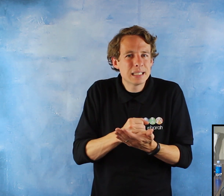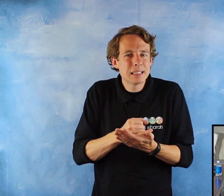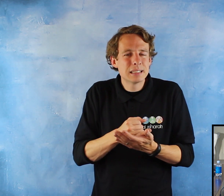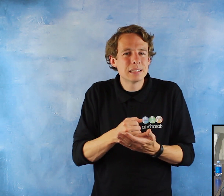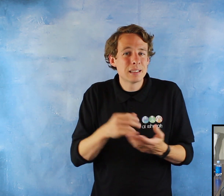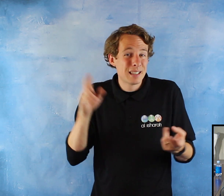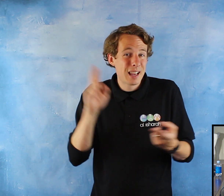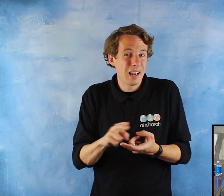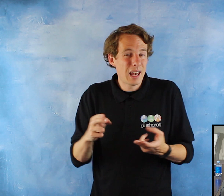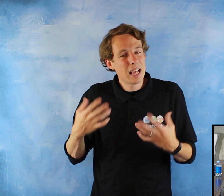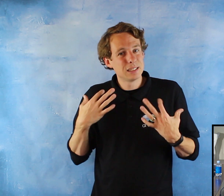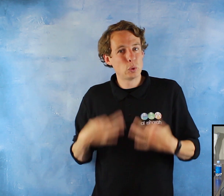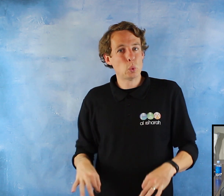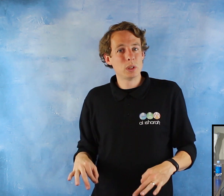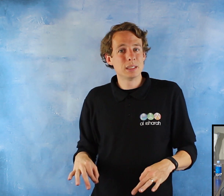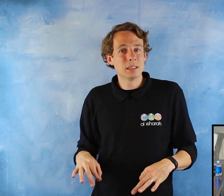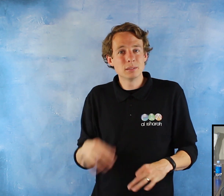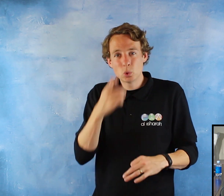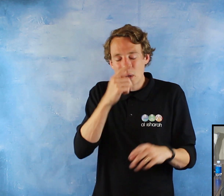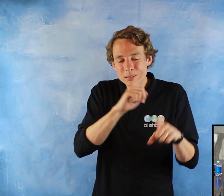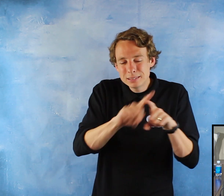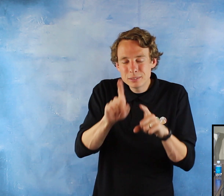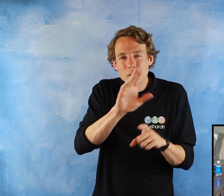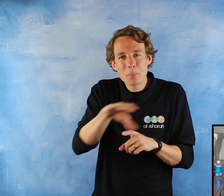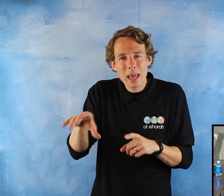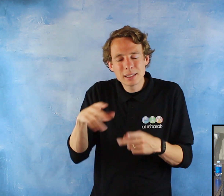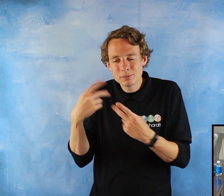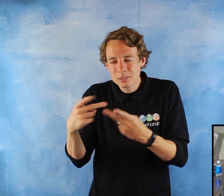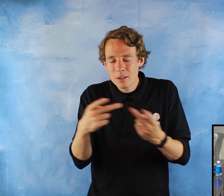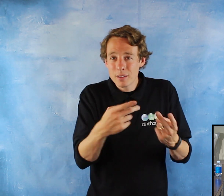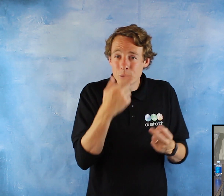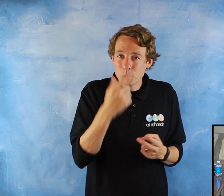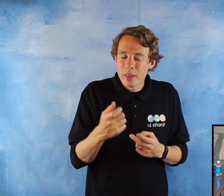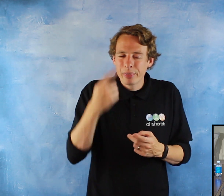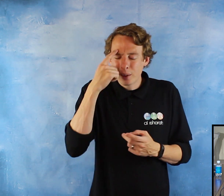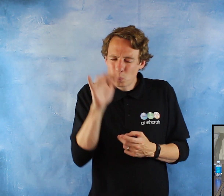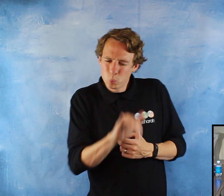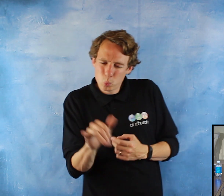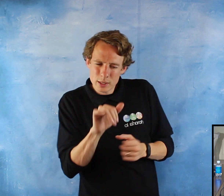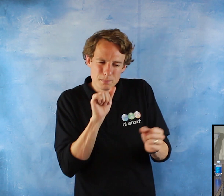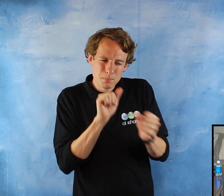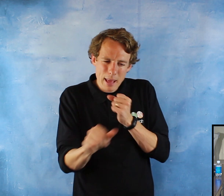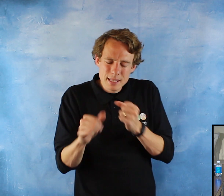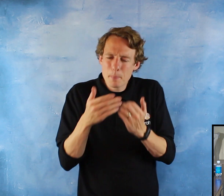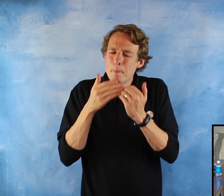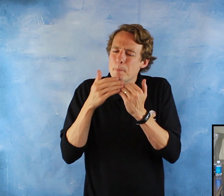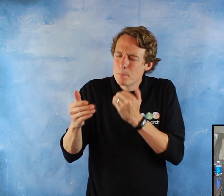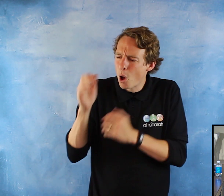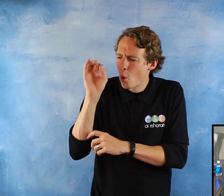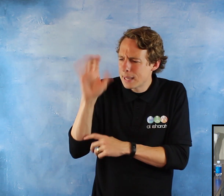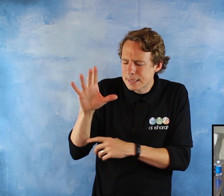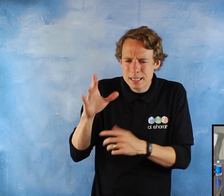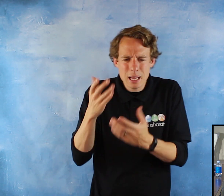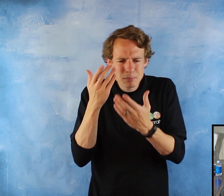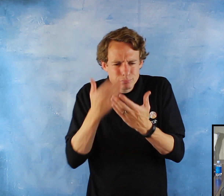less nudity. So all these should have a good plan for ourselves, for our family, for our children,